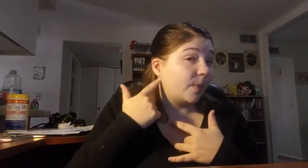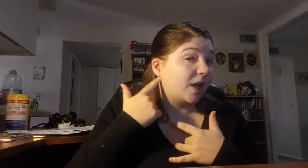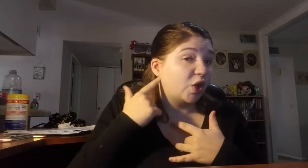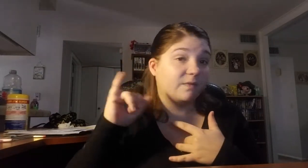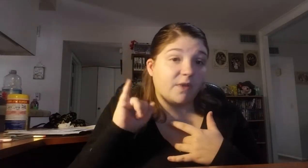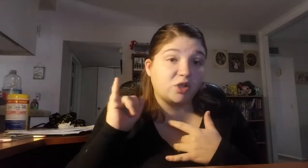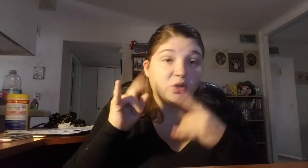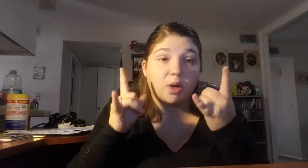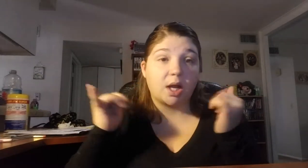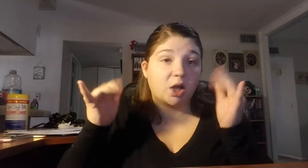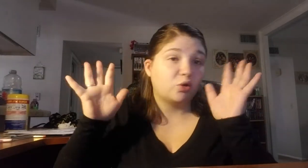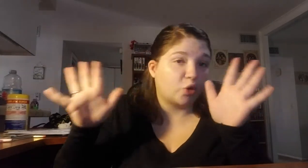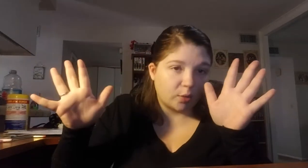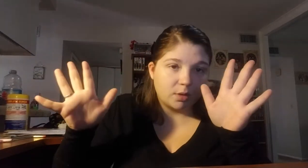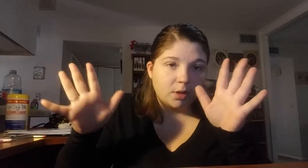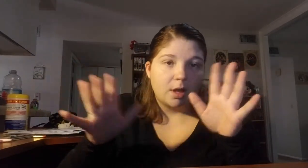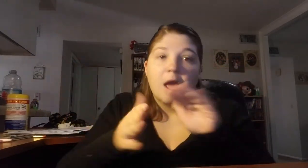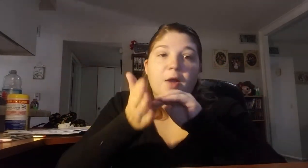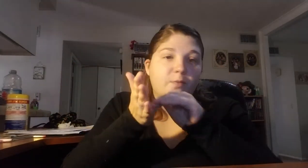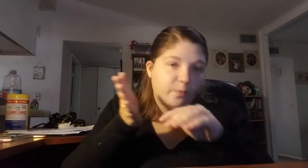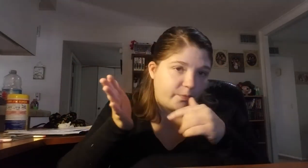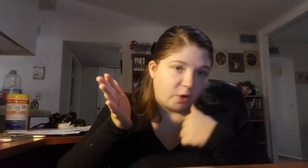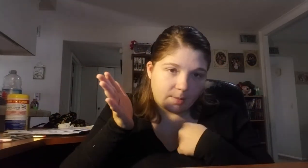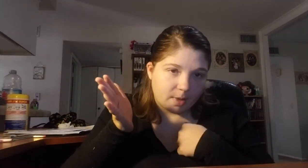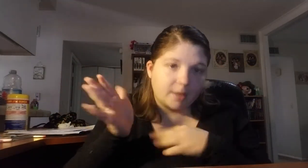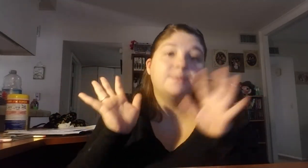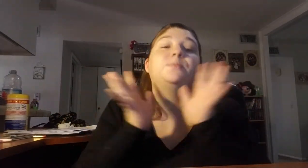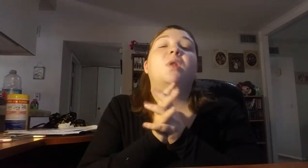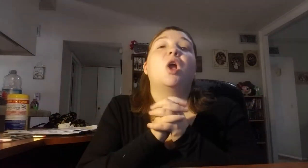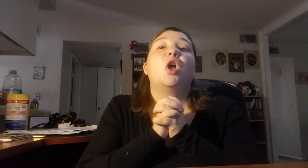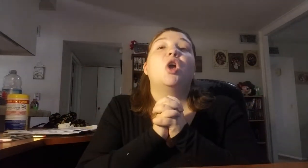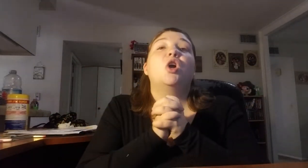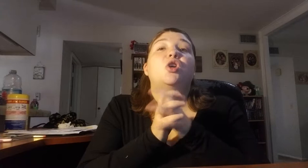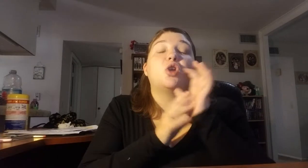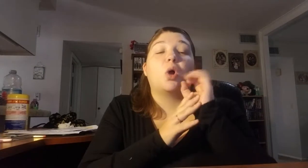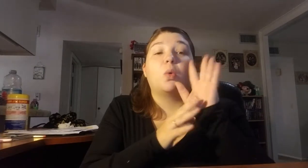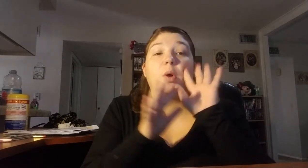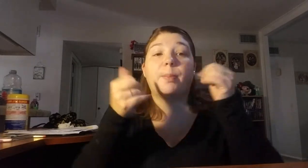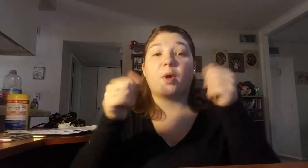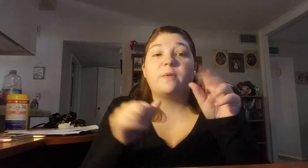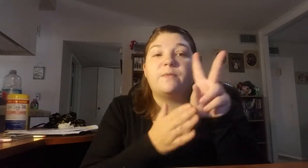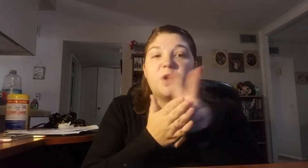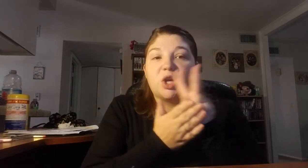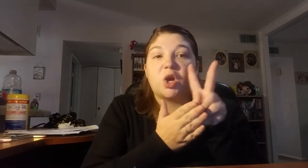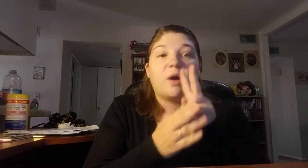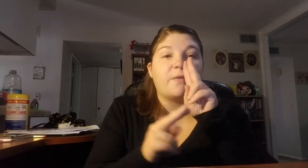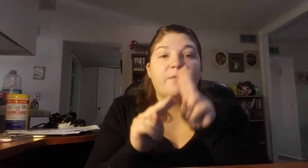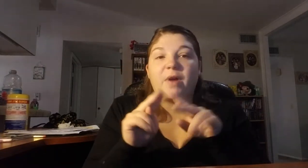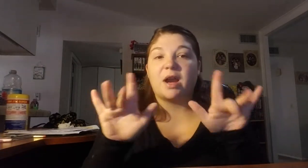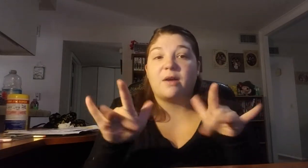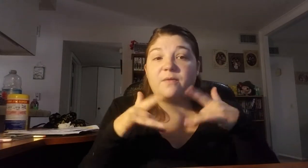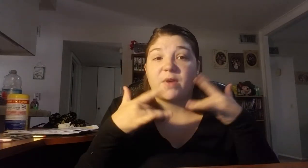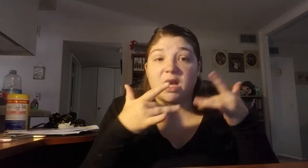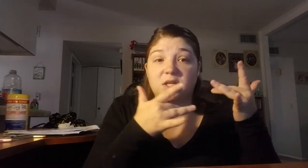ear infection right now, so forgive me. So we'll post video of a fun